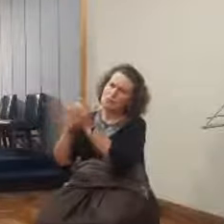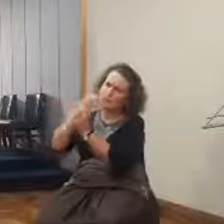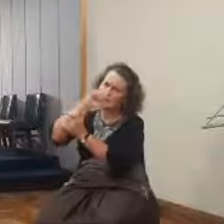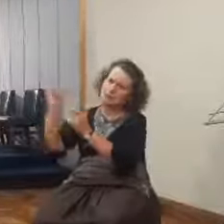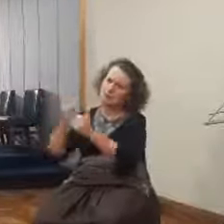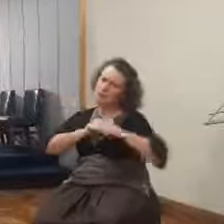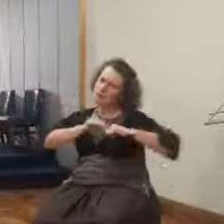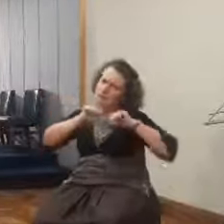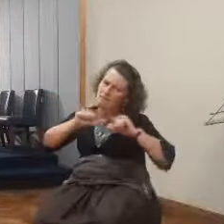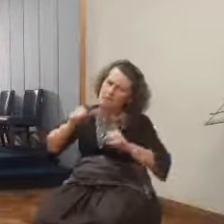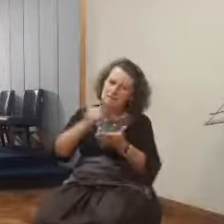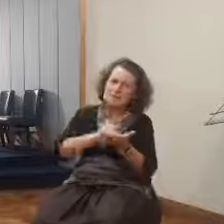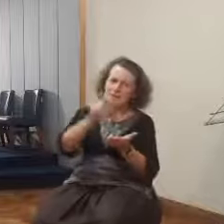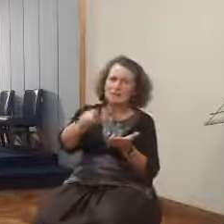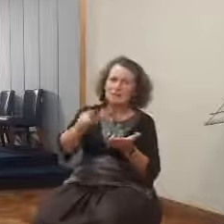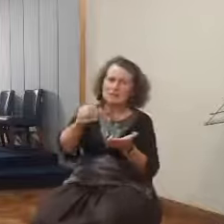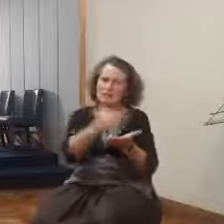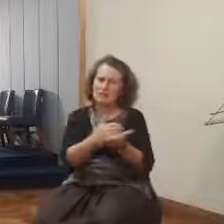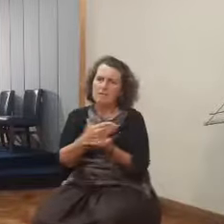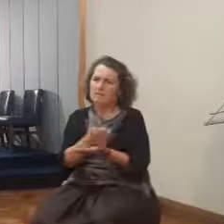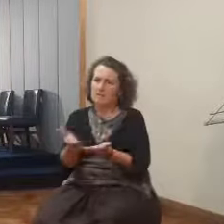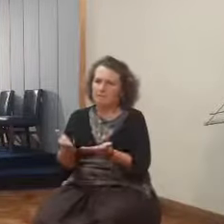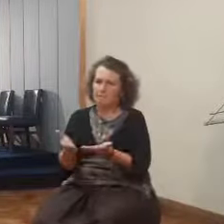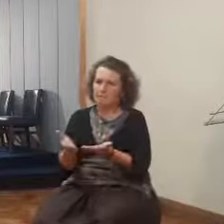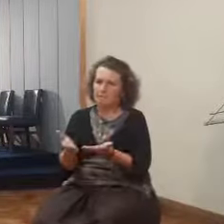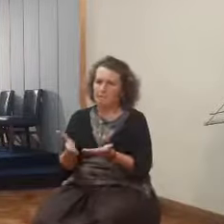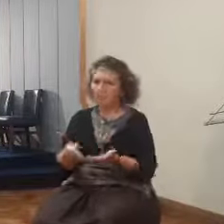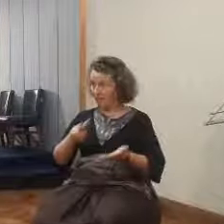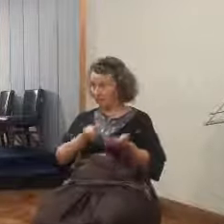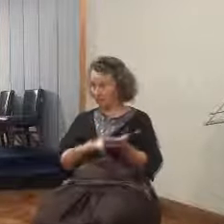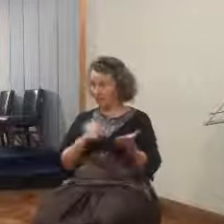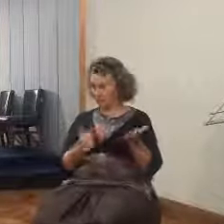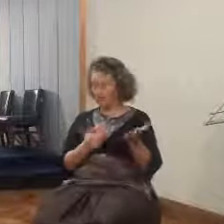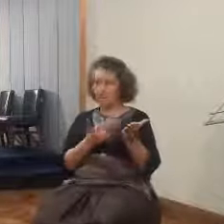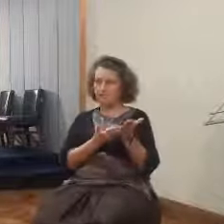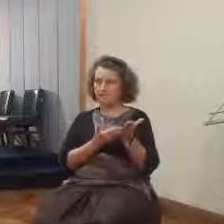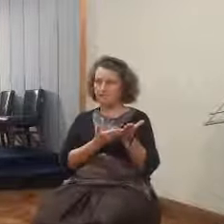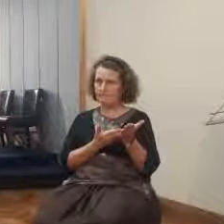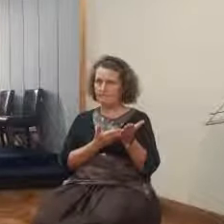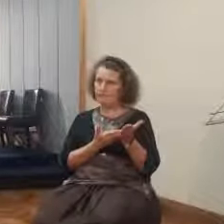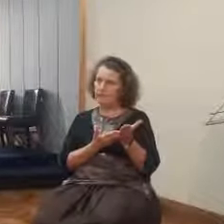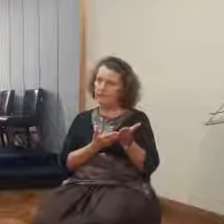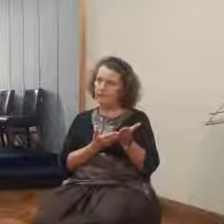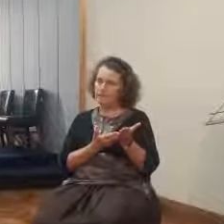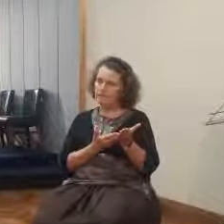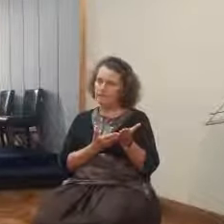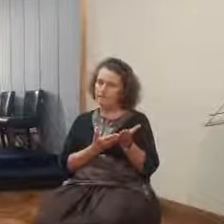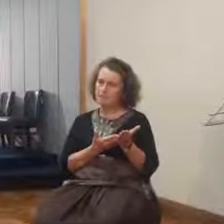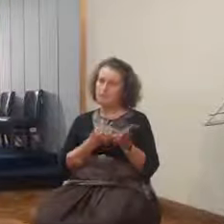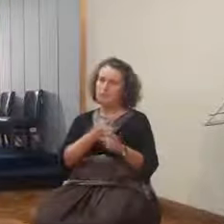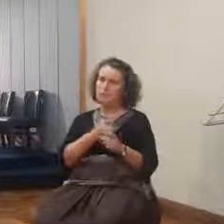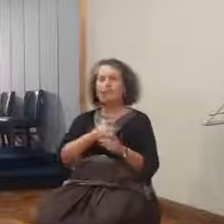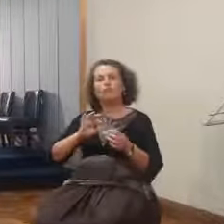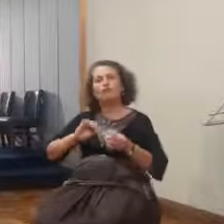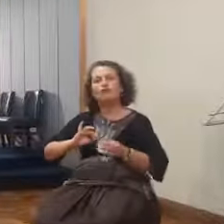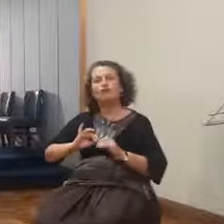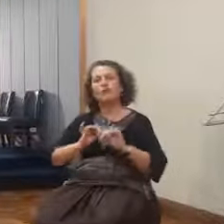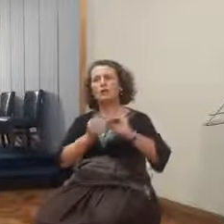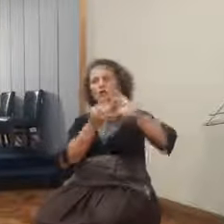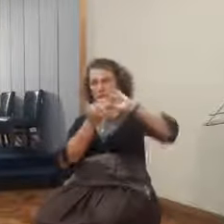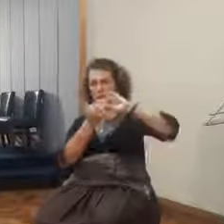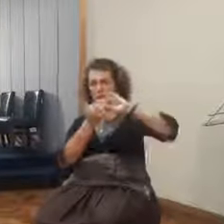Christ. And the psalm goes on in verse 6 now to talk about creation and the Lord's dealings with mankind.